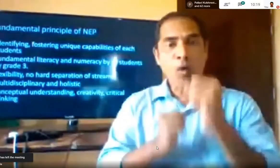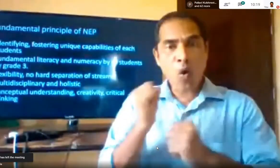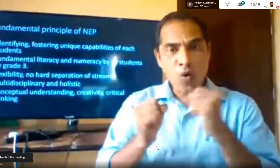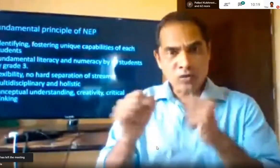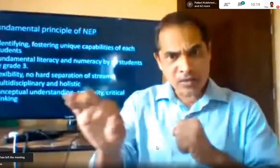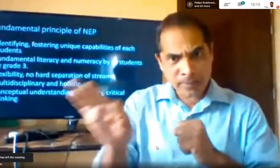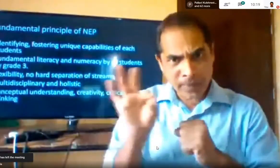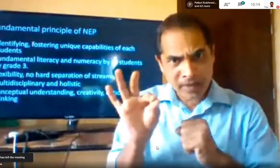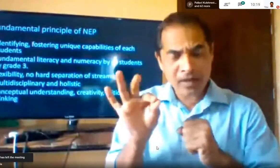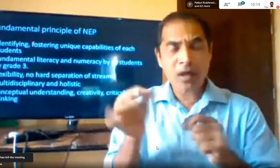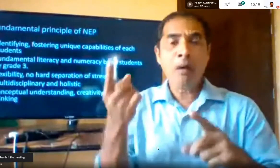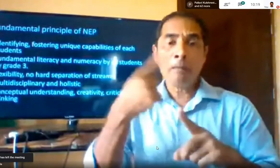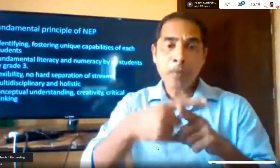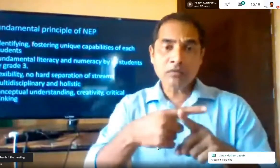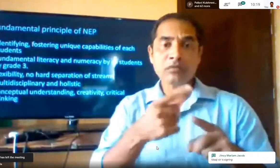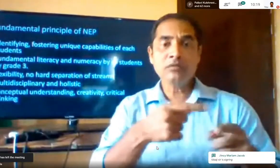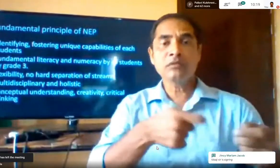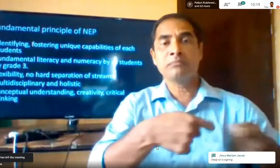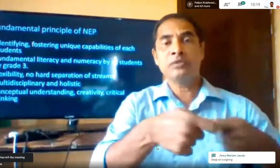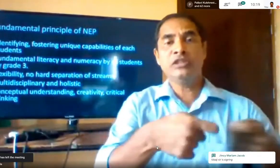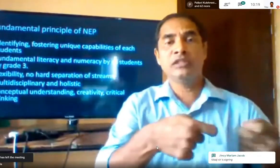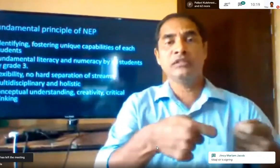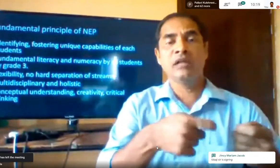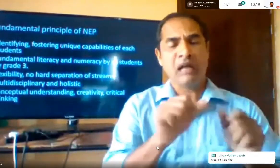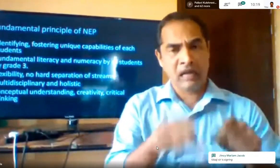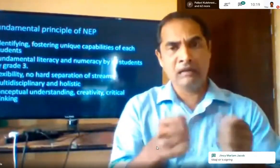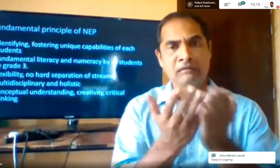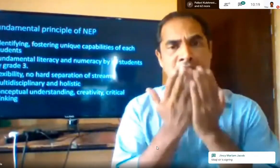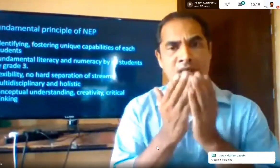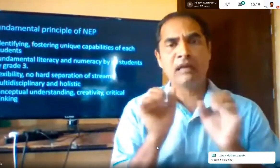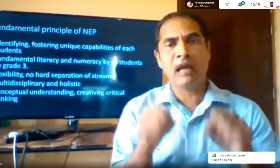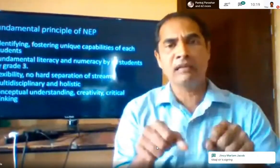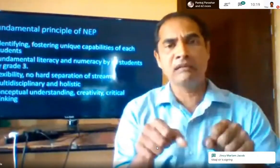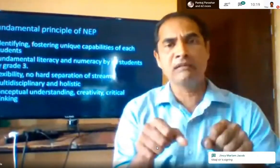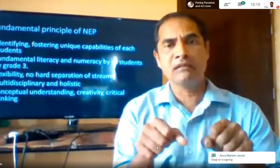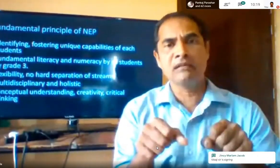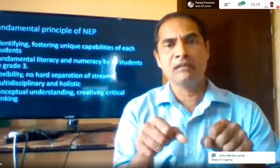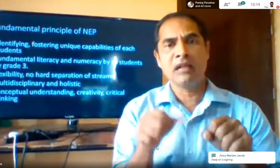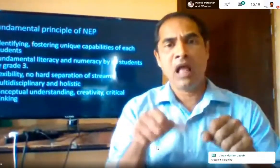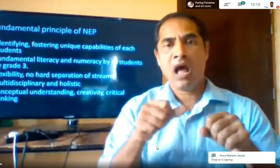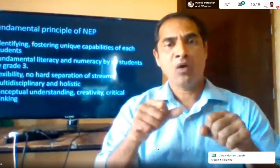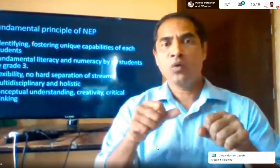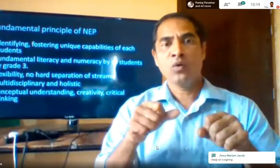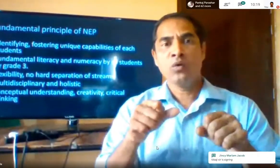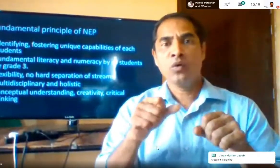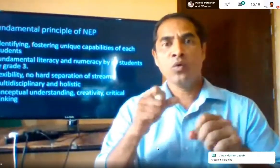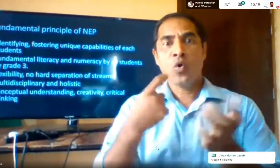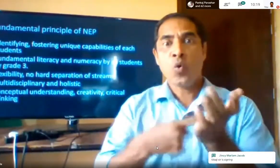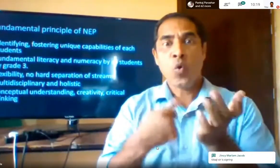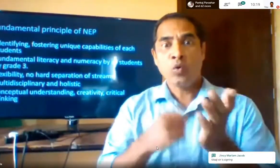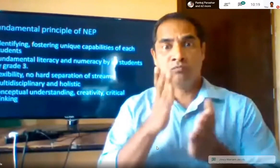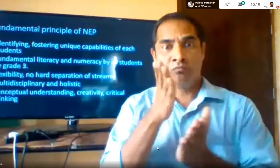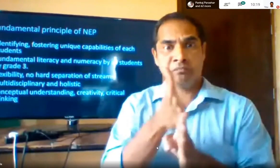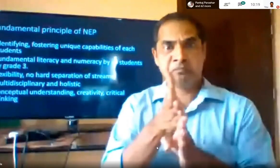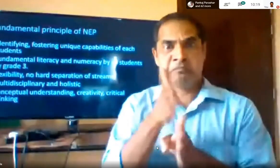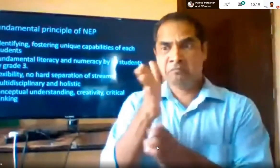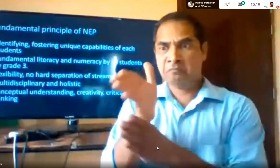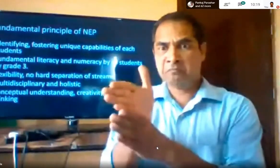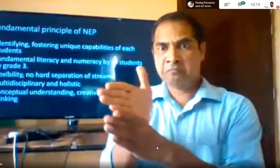If we choose drama, we can choose business, we can choose sports, anything, we can learn everything. There is no